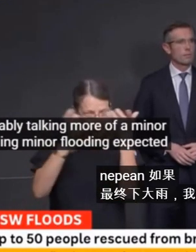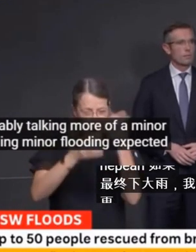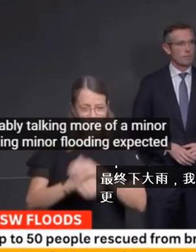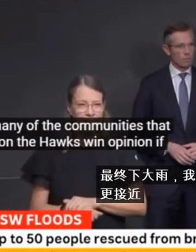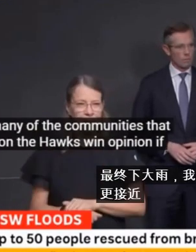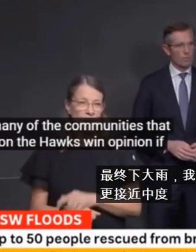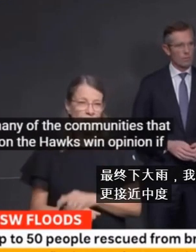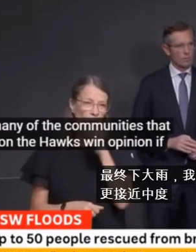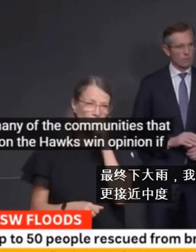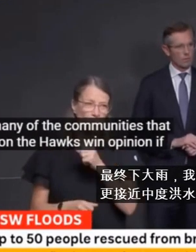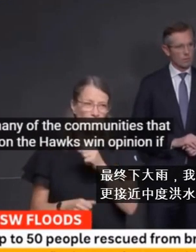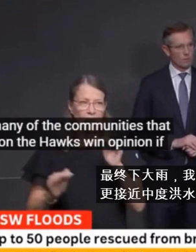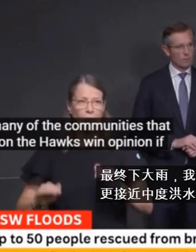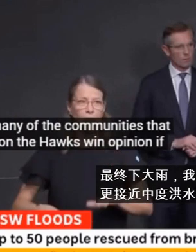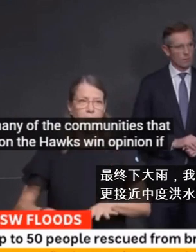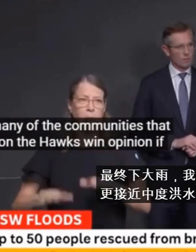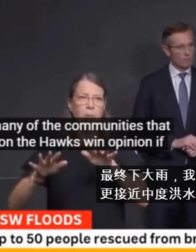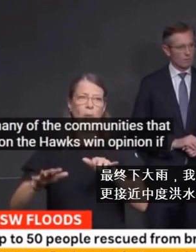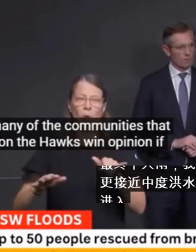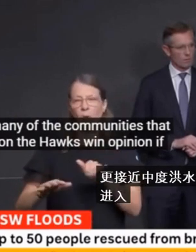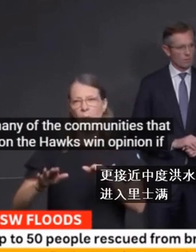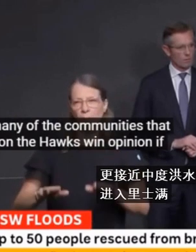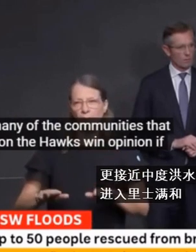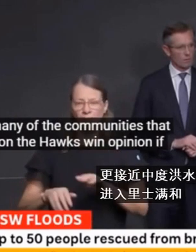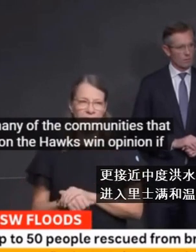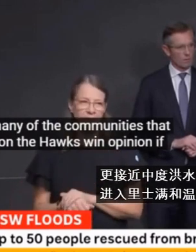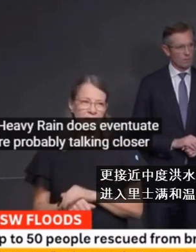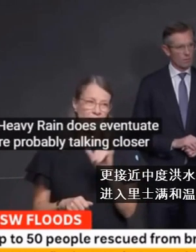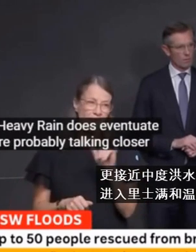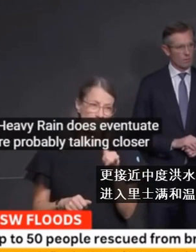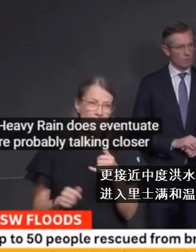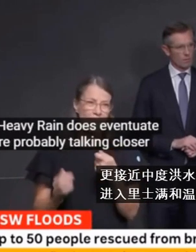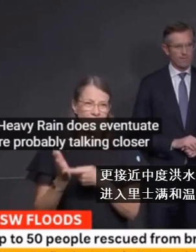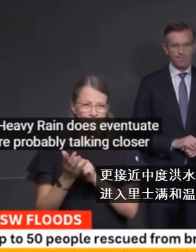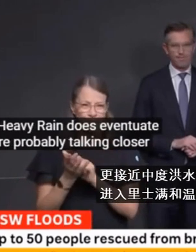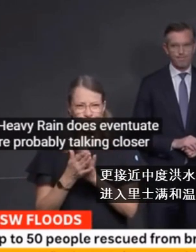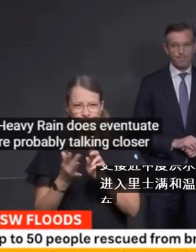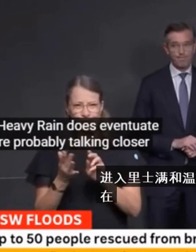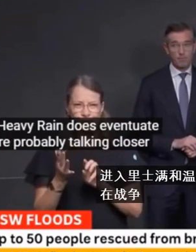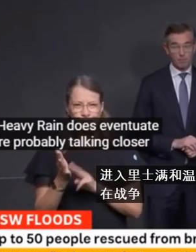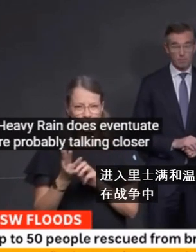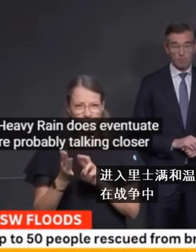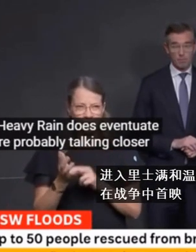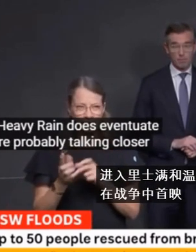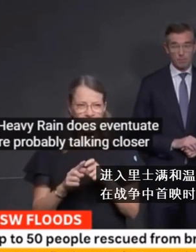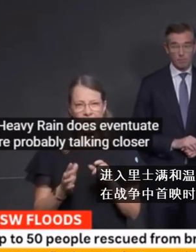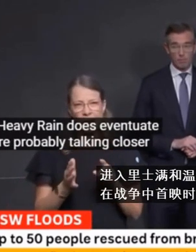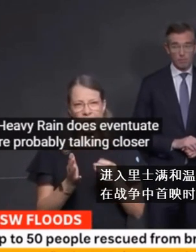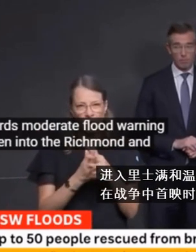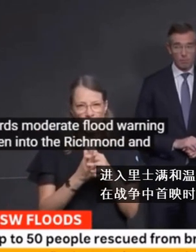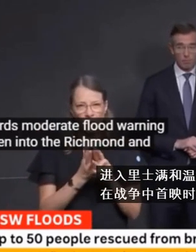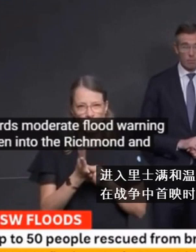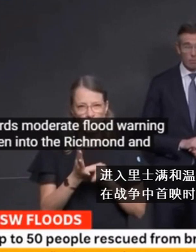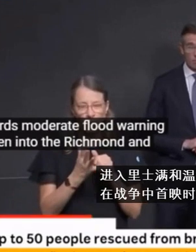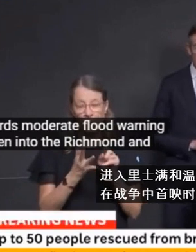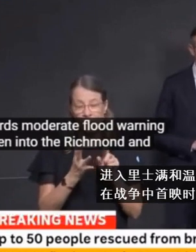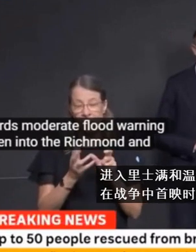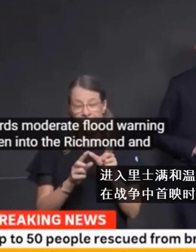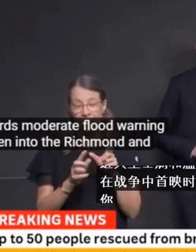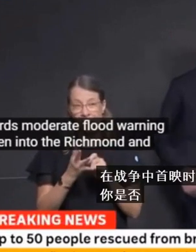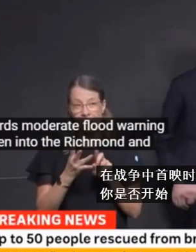talking closer towards moderate flood warning, even into the Richmond and Windsor area as well. Premier, just on that, on Warragamba